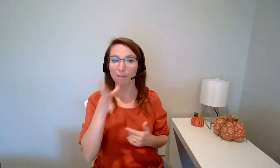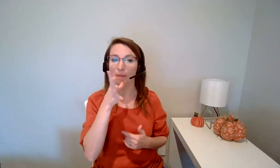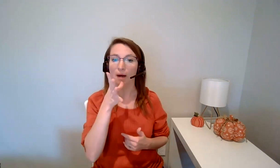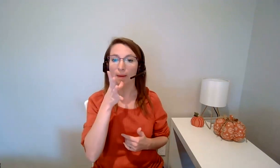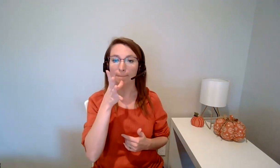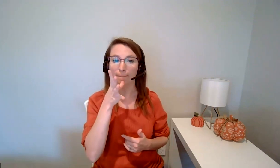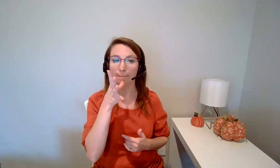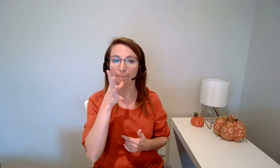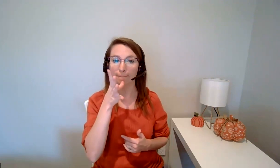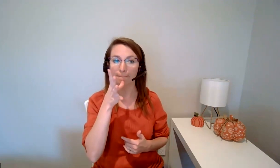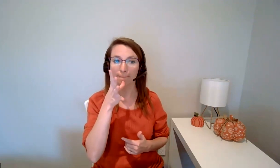Mom,